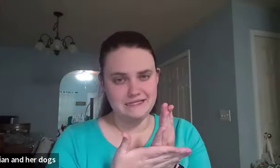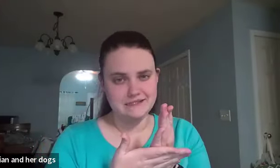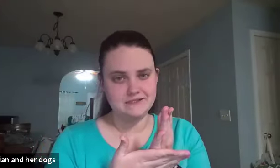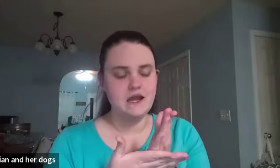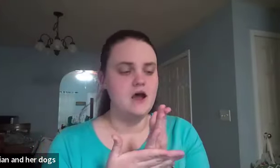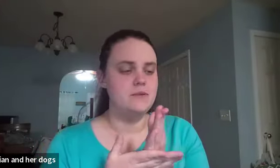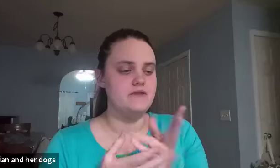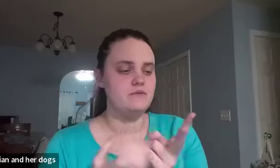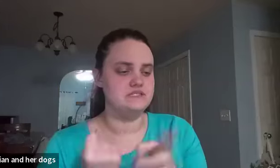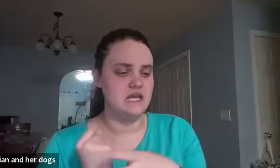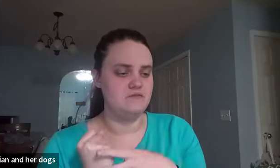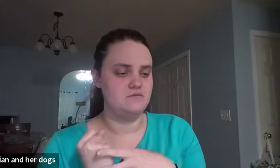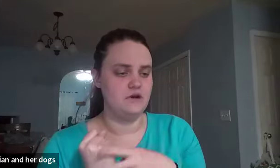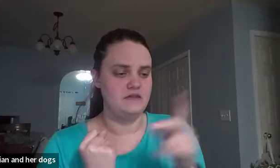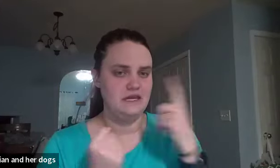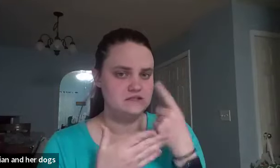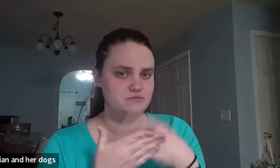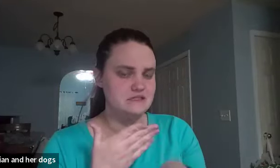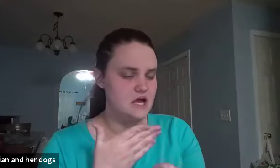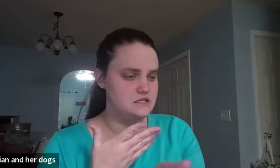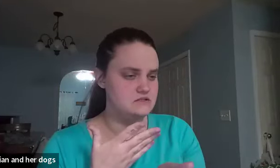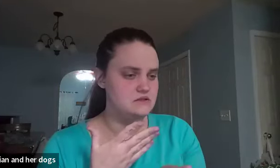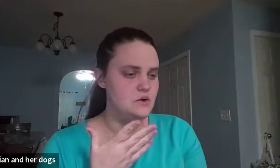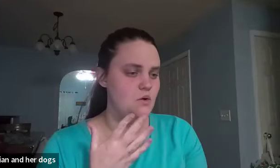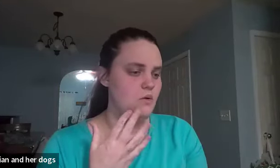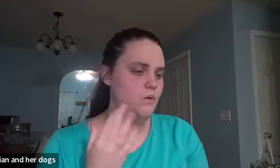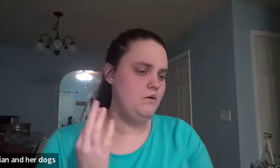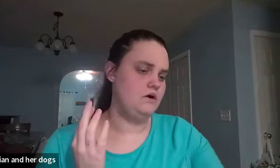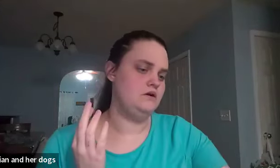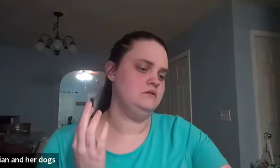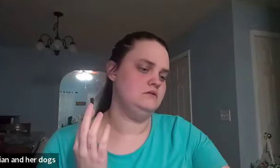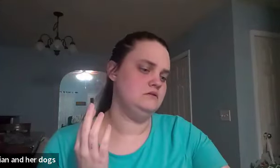point, and then we'll save them for I think next week's class. Or